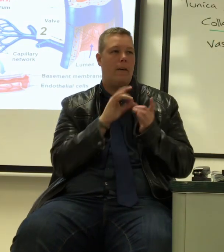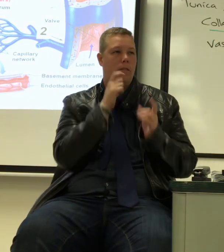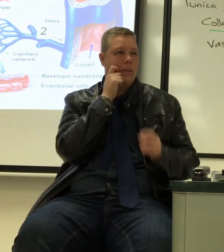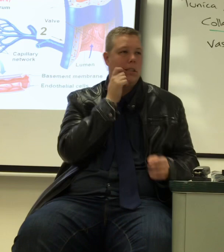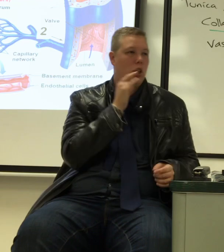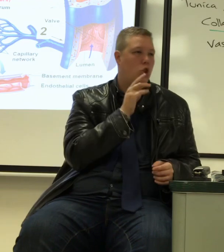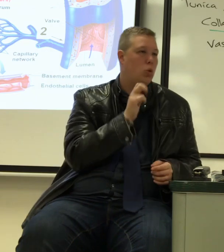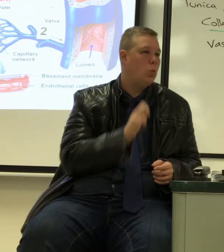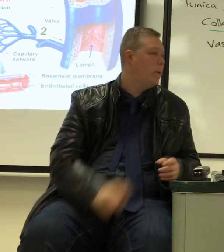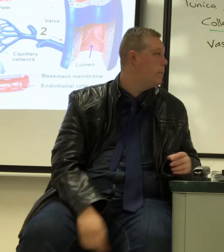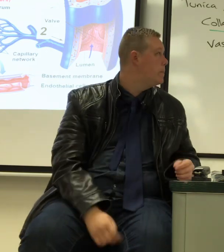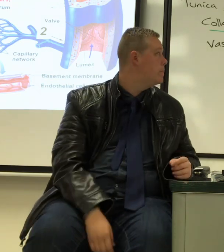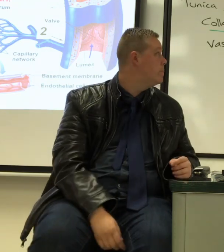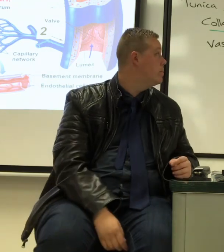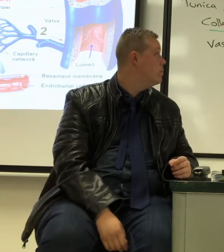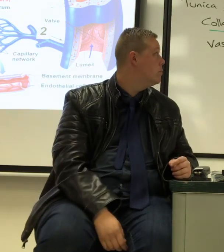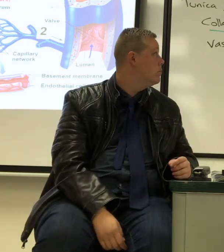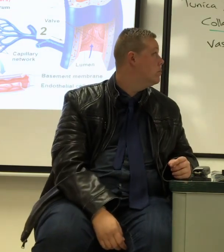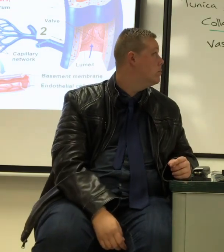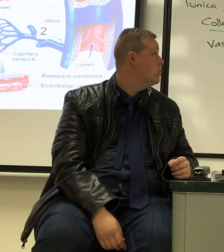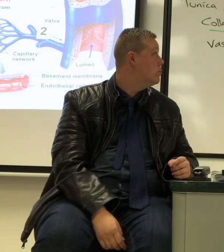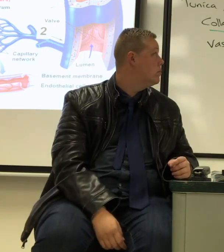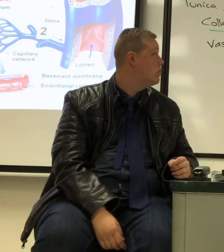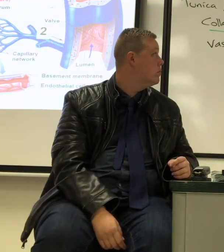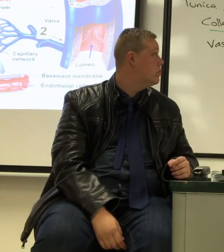Many layers of